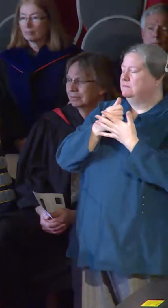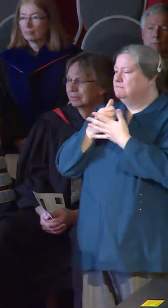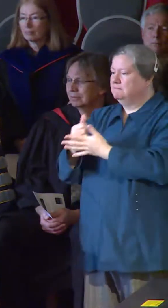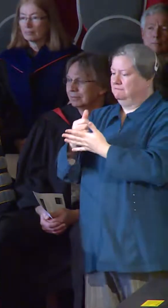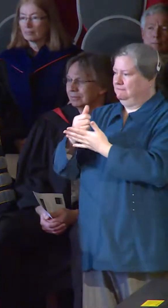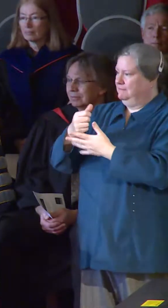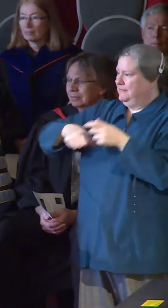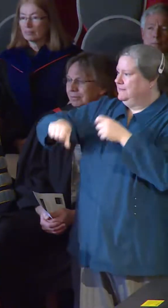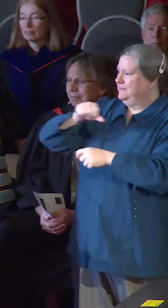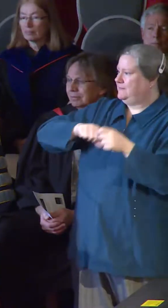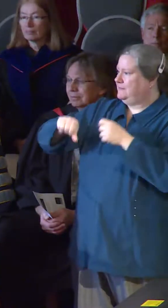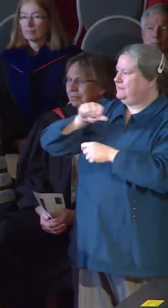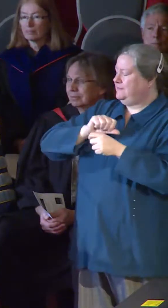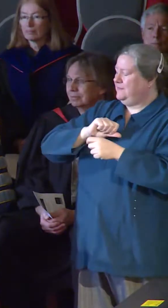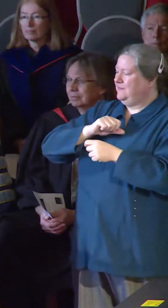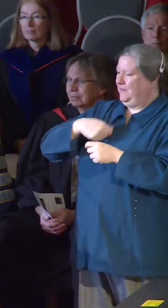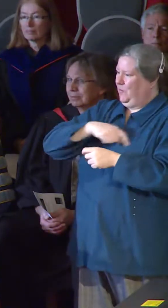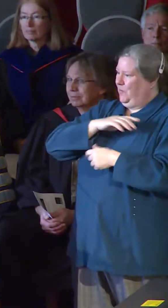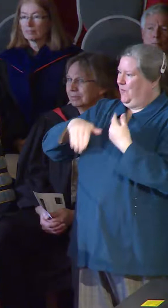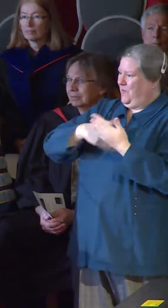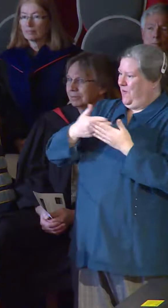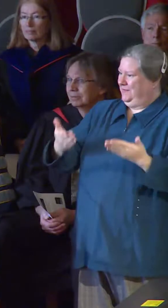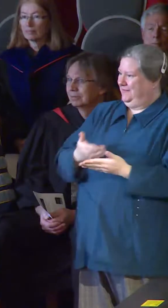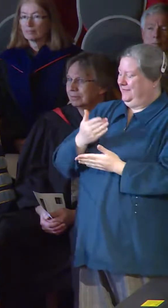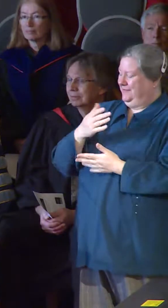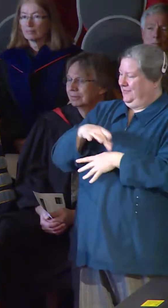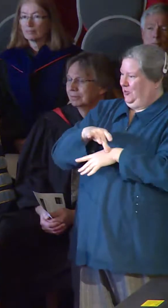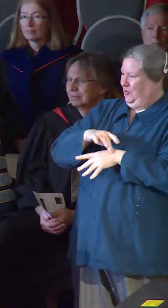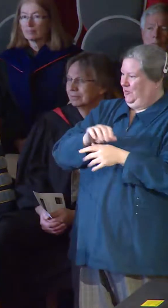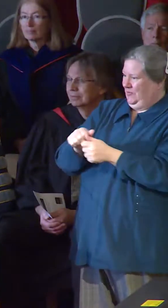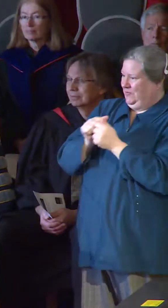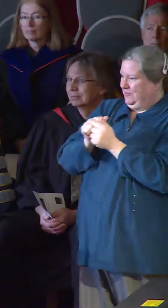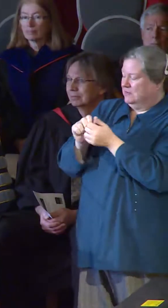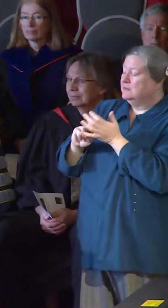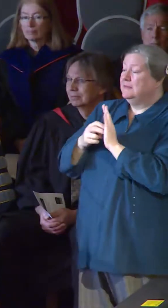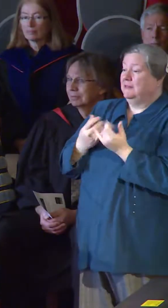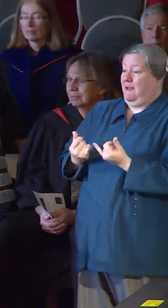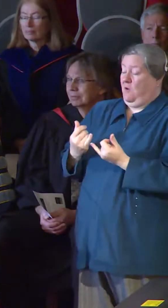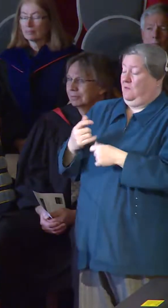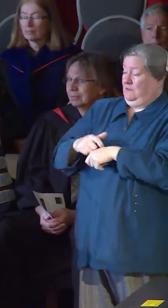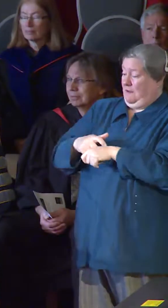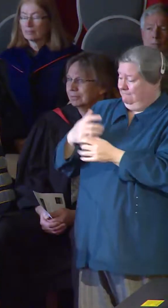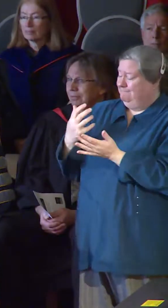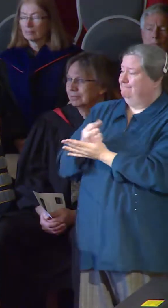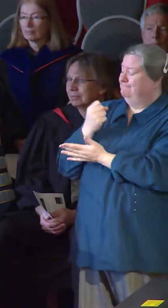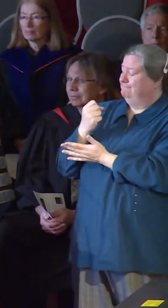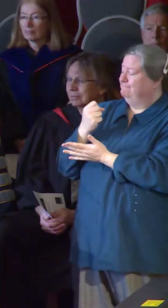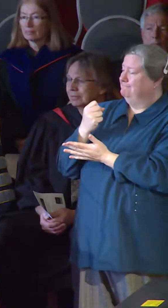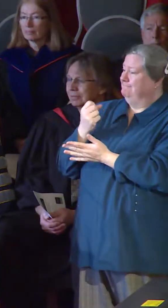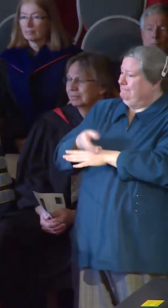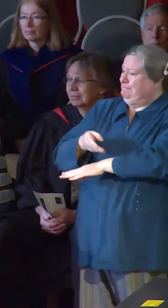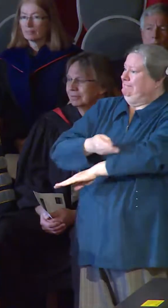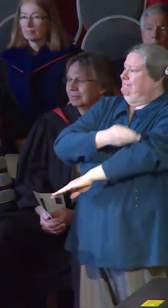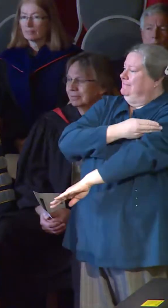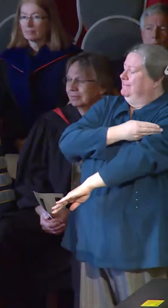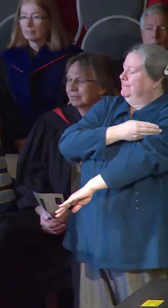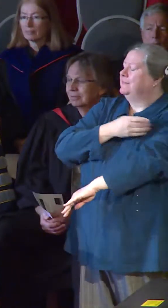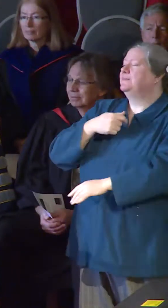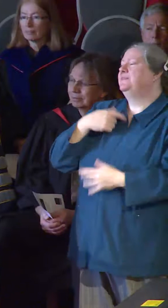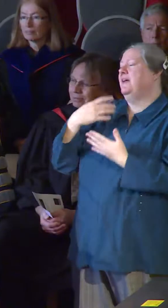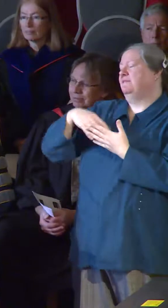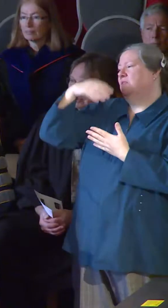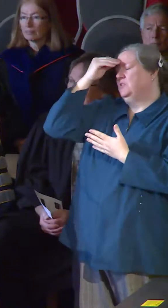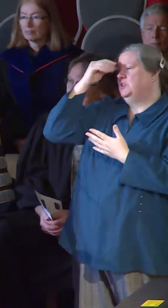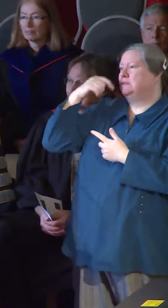together. Let's make things better in the time that's available to us. I've learned that it's